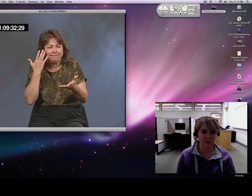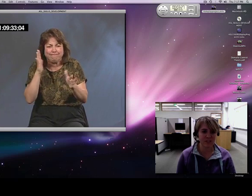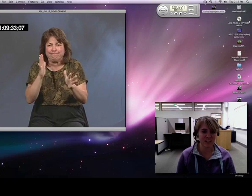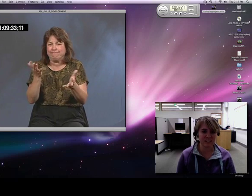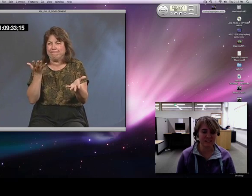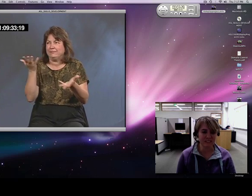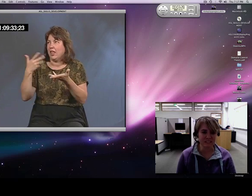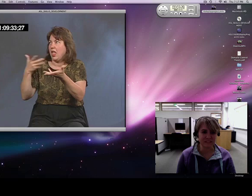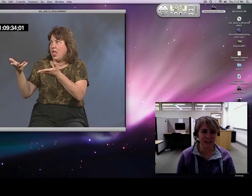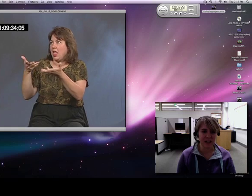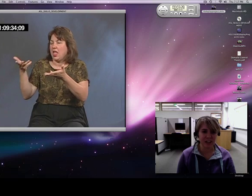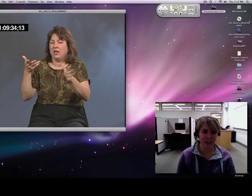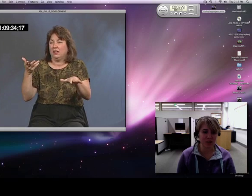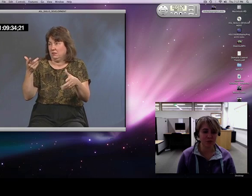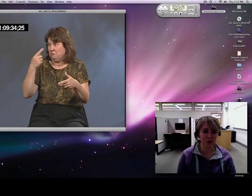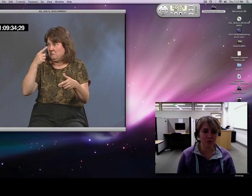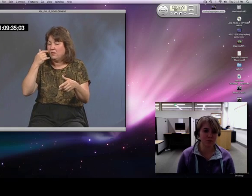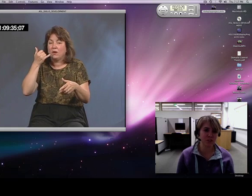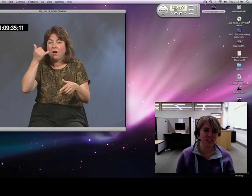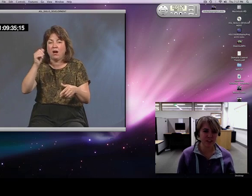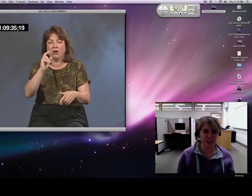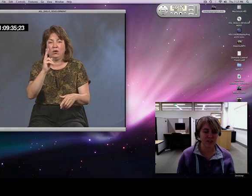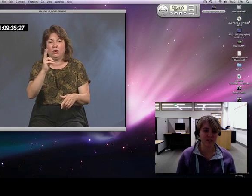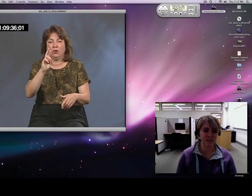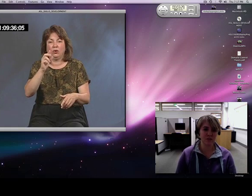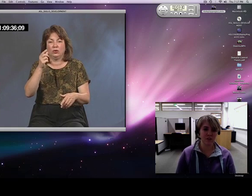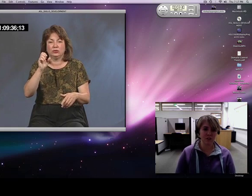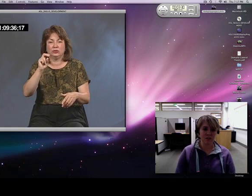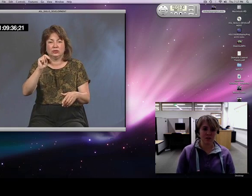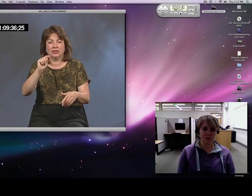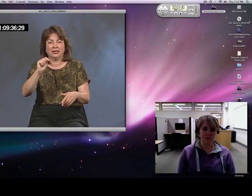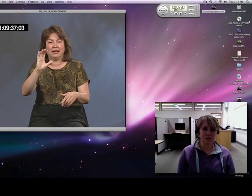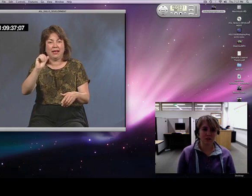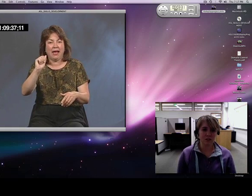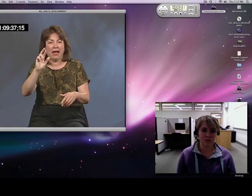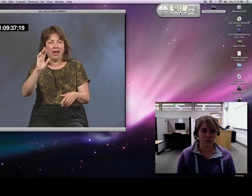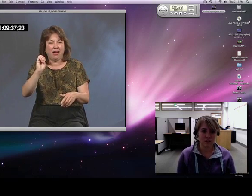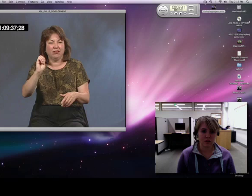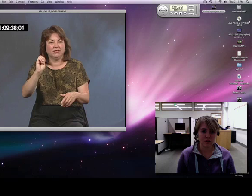My friend was like, oof, I don't know. So we tried to figure out.